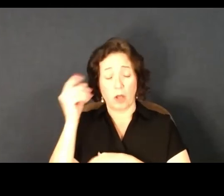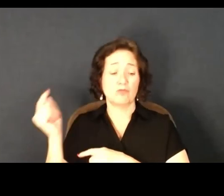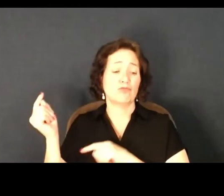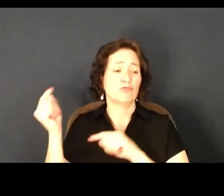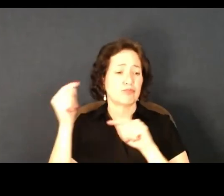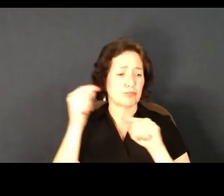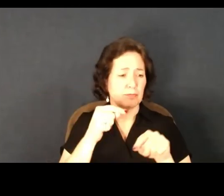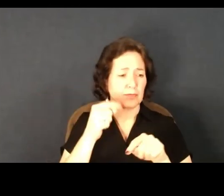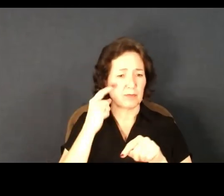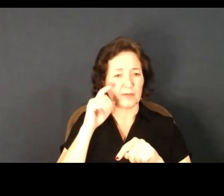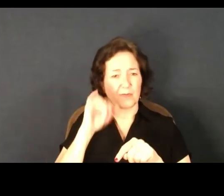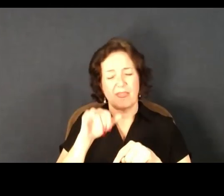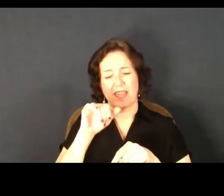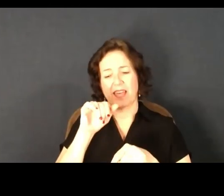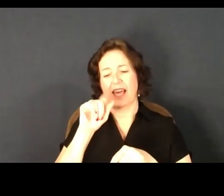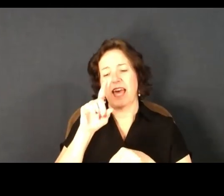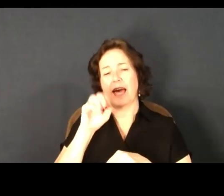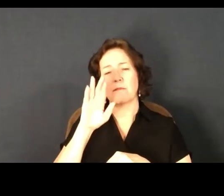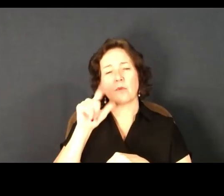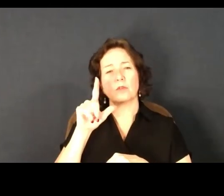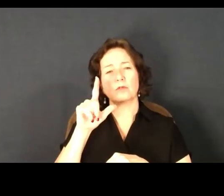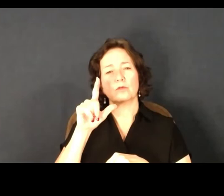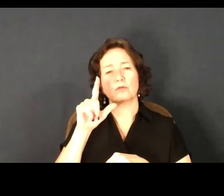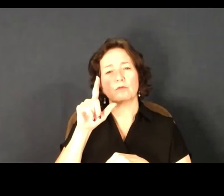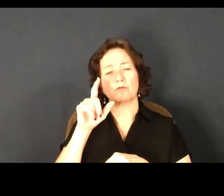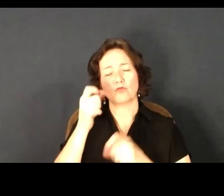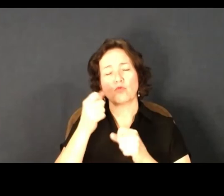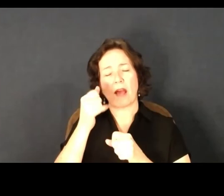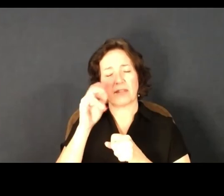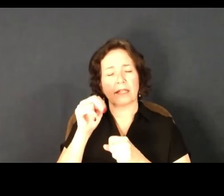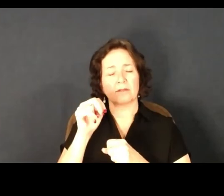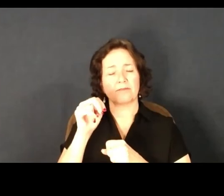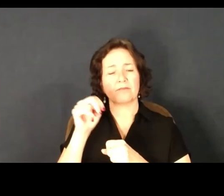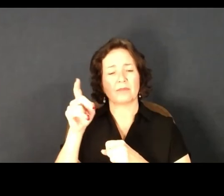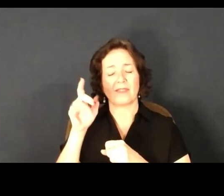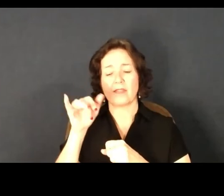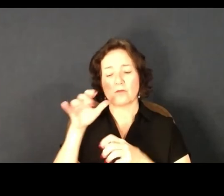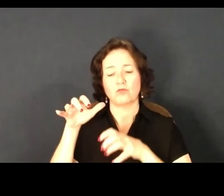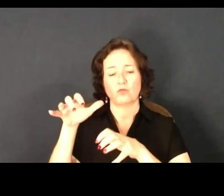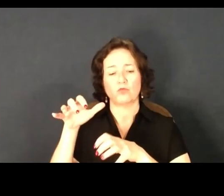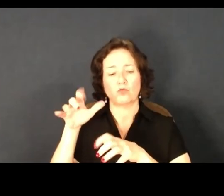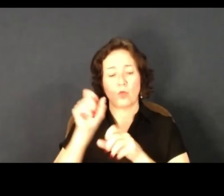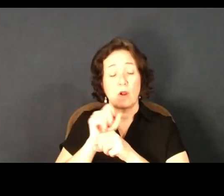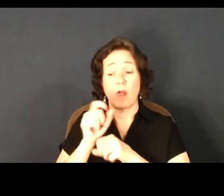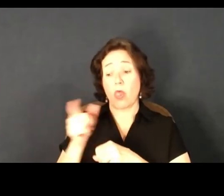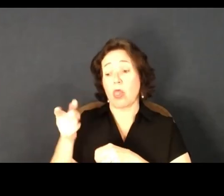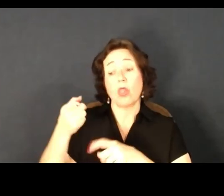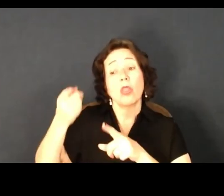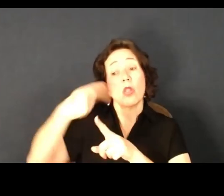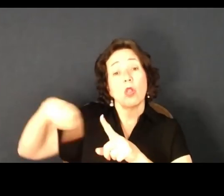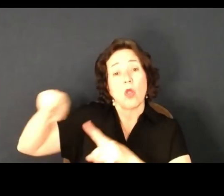of the Admiral Drive-In crew. And these boys, as my father called it, had had